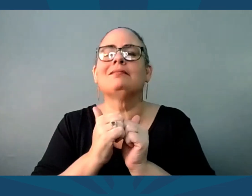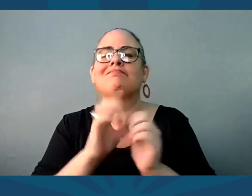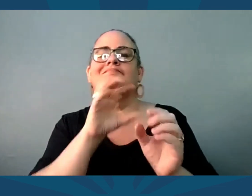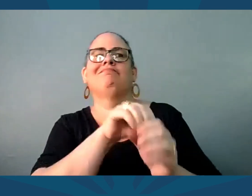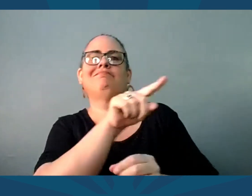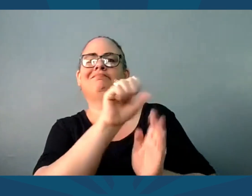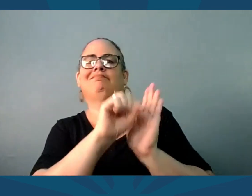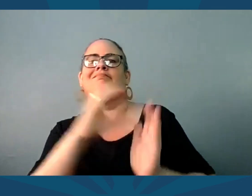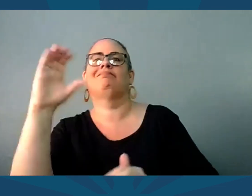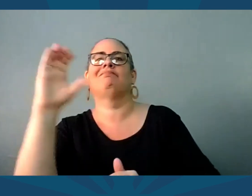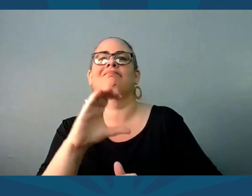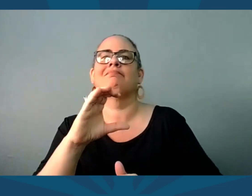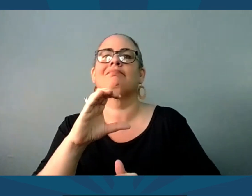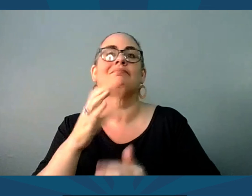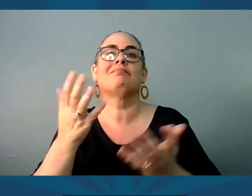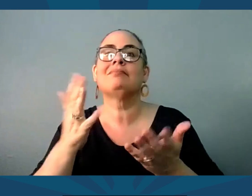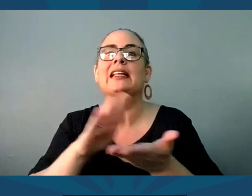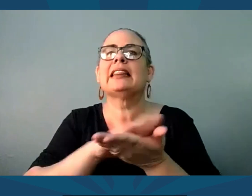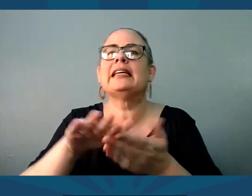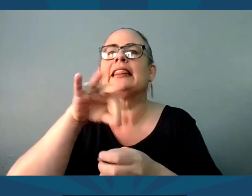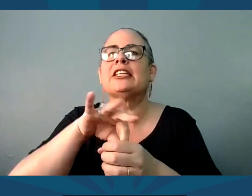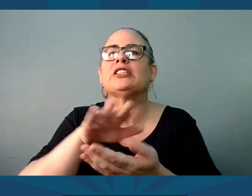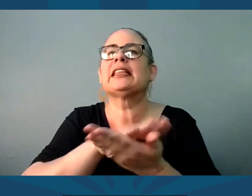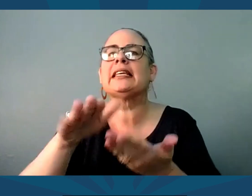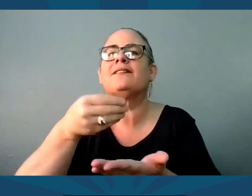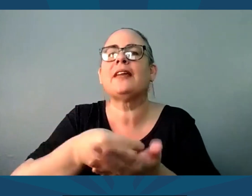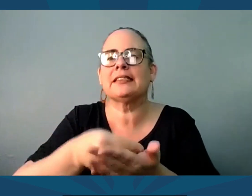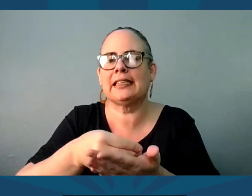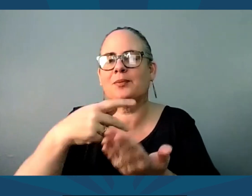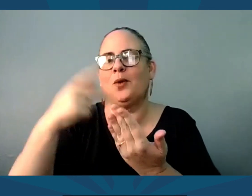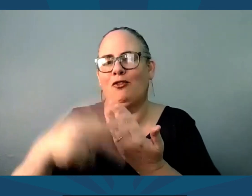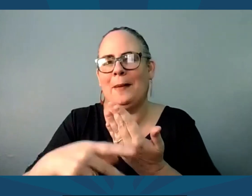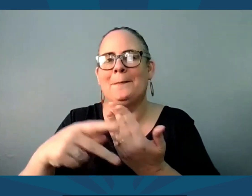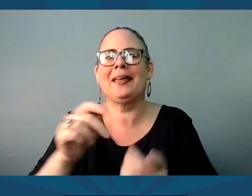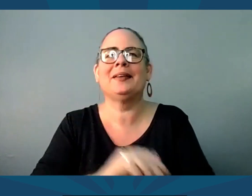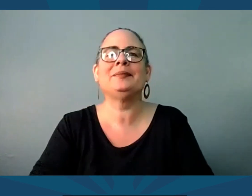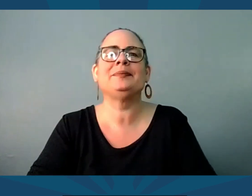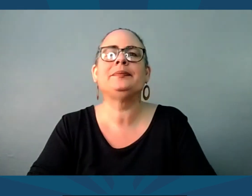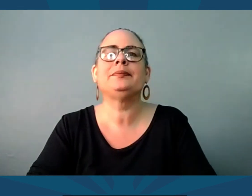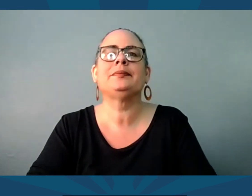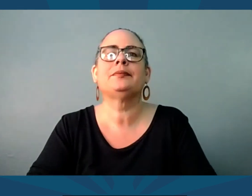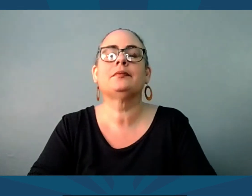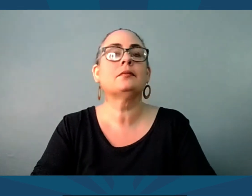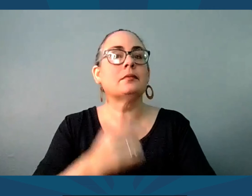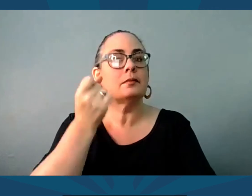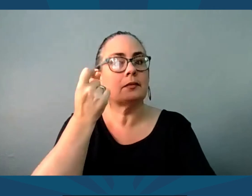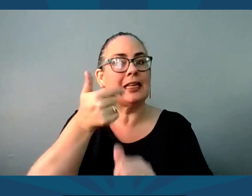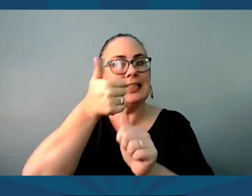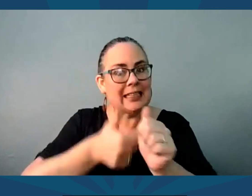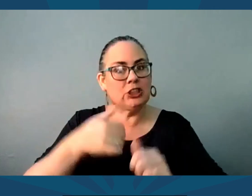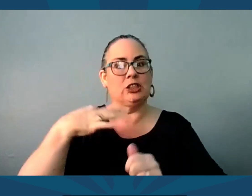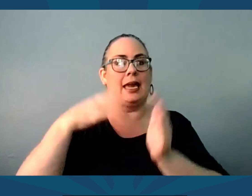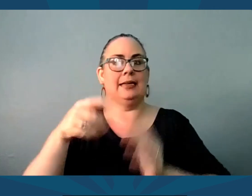campaign through participation in the Clean Elections, Clean Funding Program.